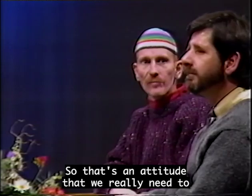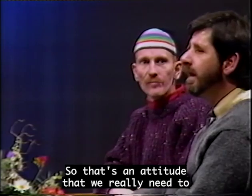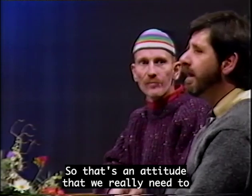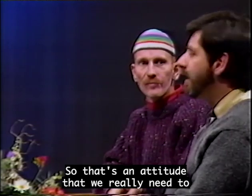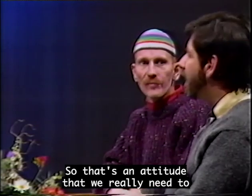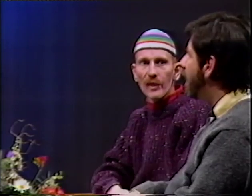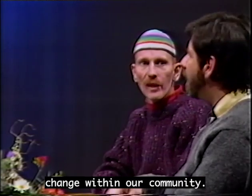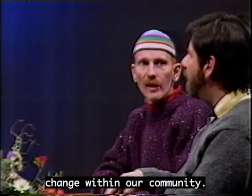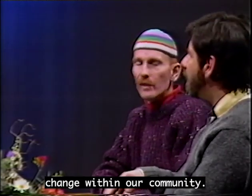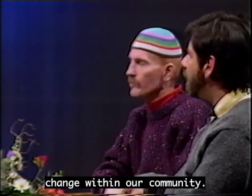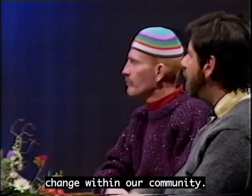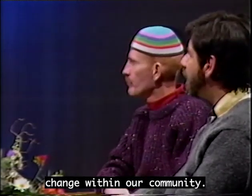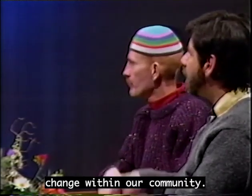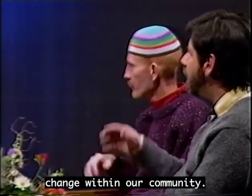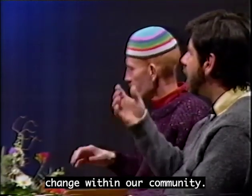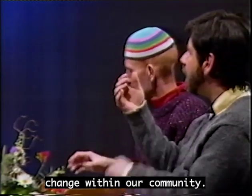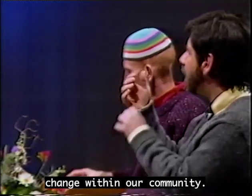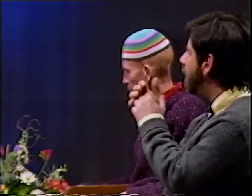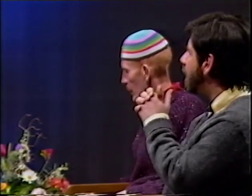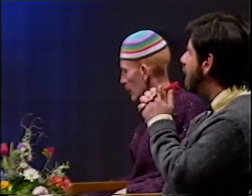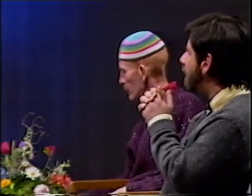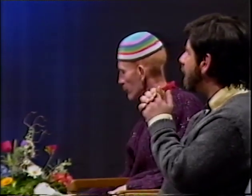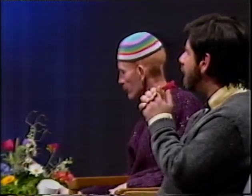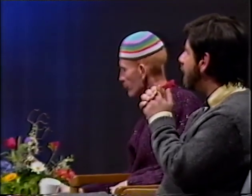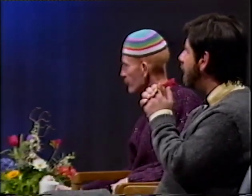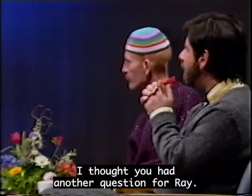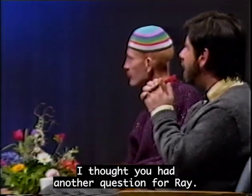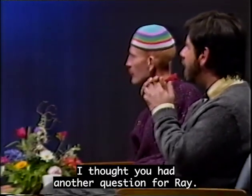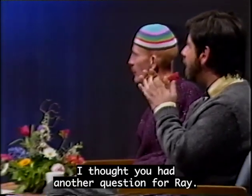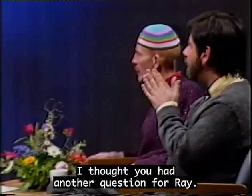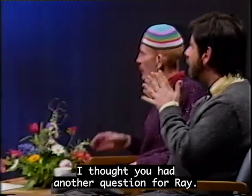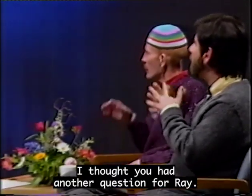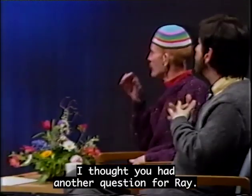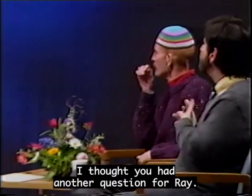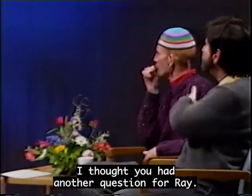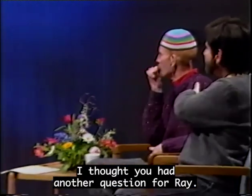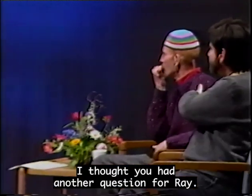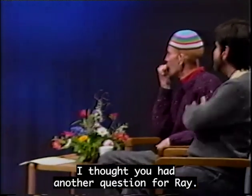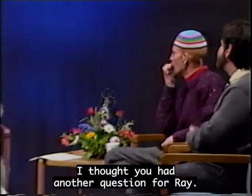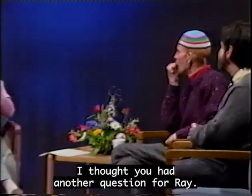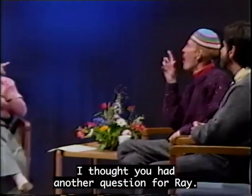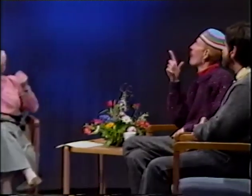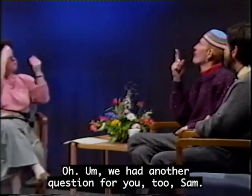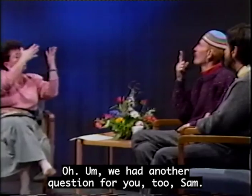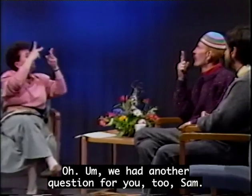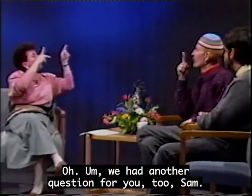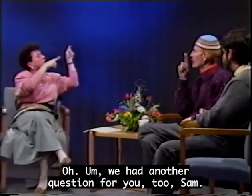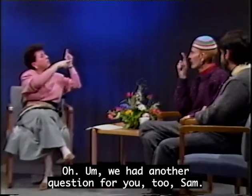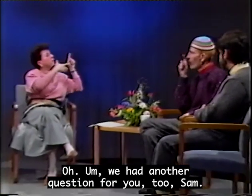to change within our community. I thought you had another question for Ray. Oh.